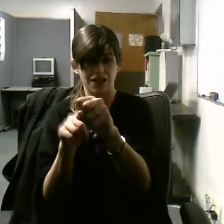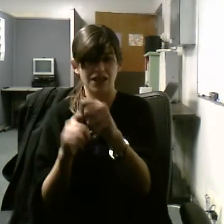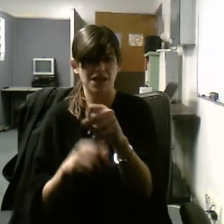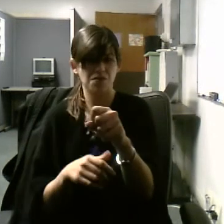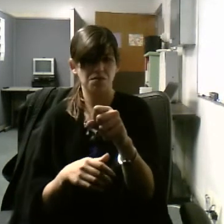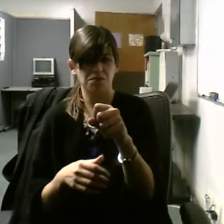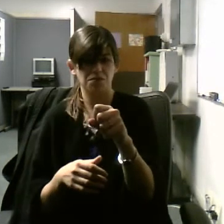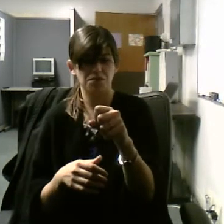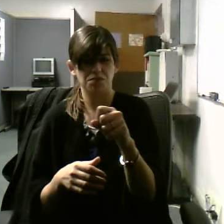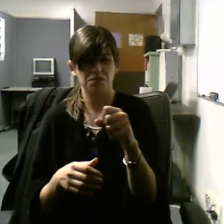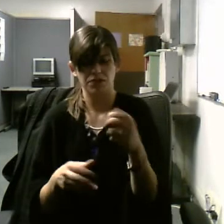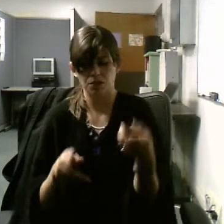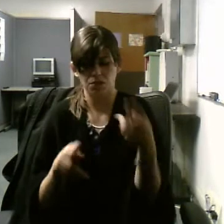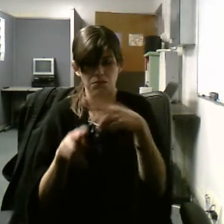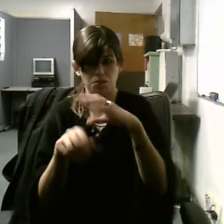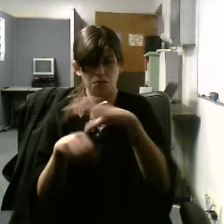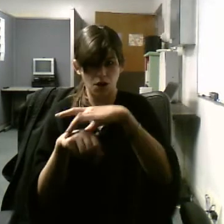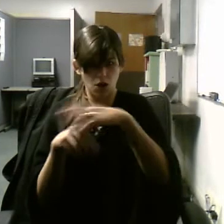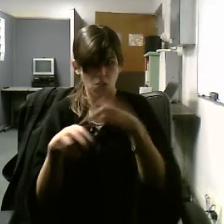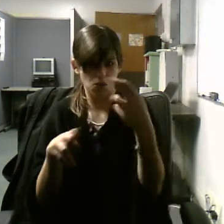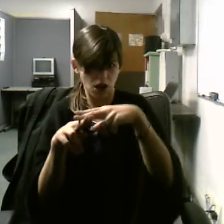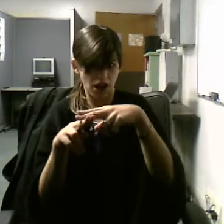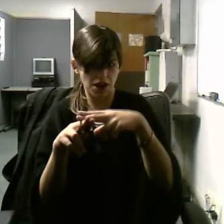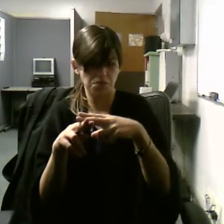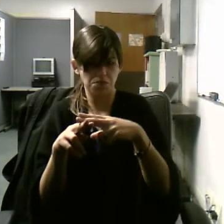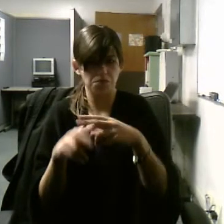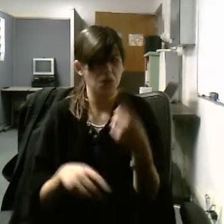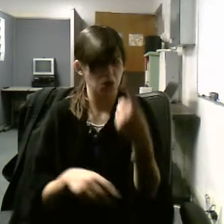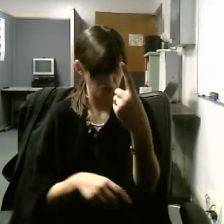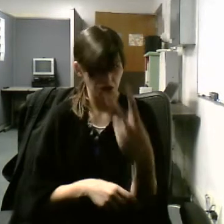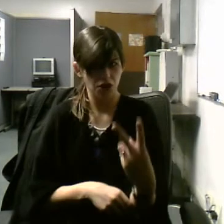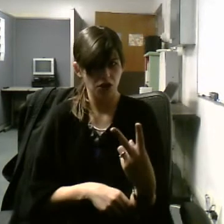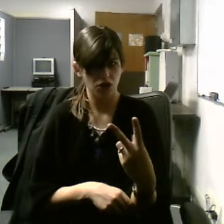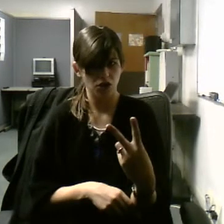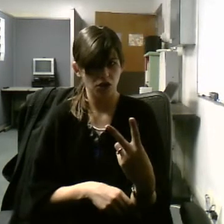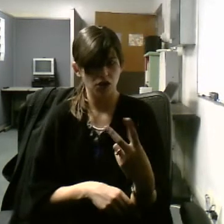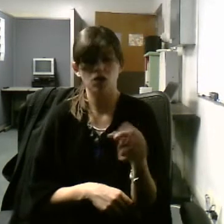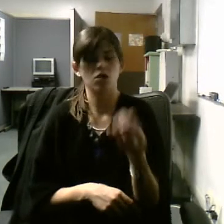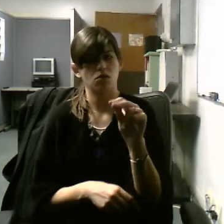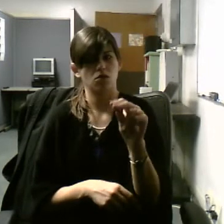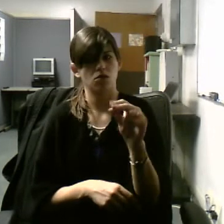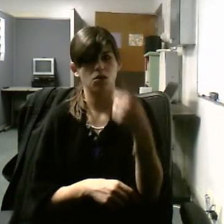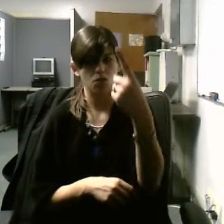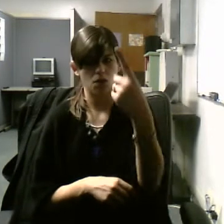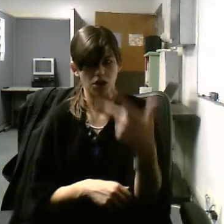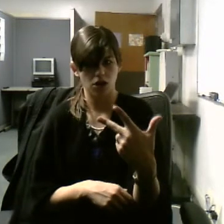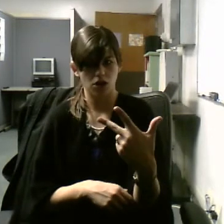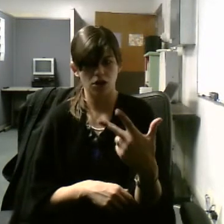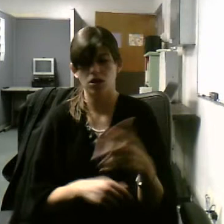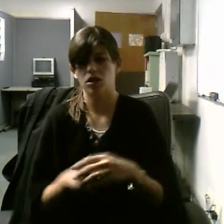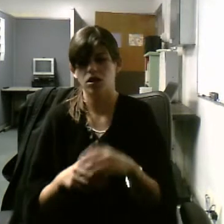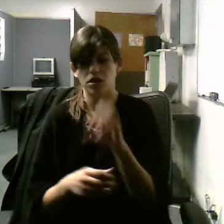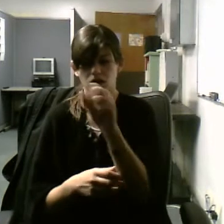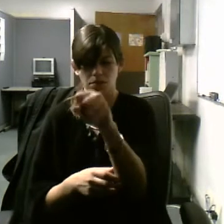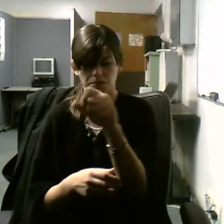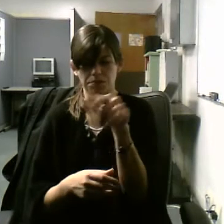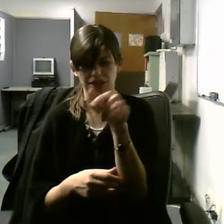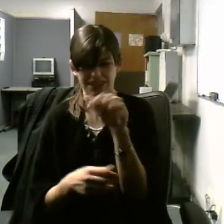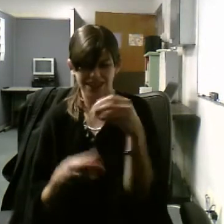it is mostly made of iron and nickel, but doesn't have oxygen, silicon, aluminum, or magnesium.